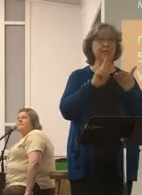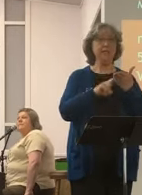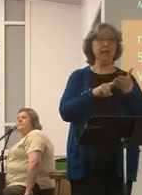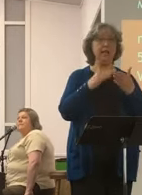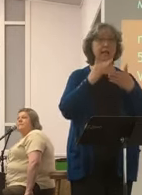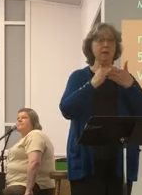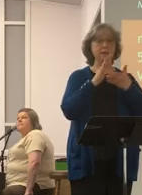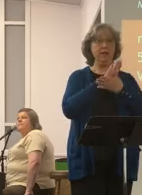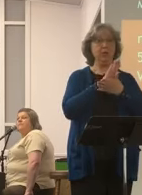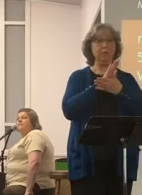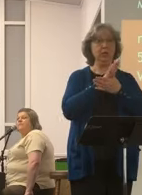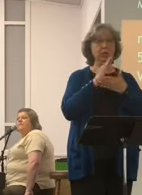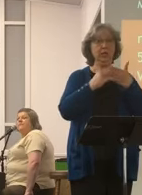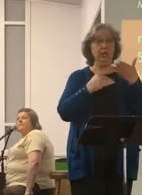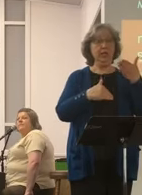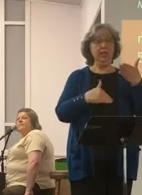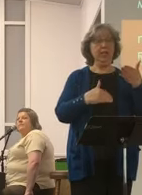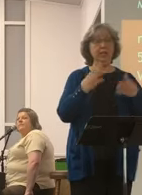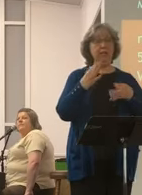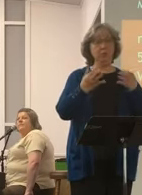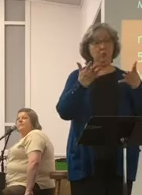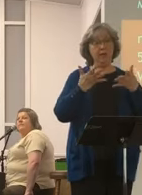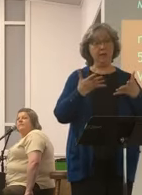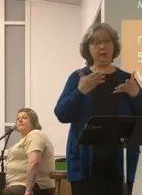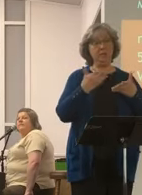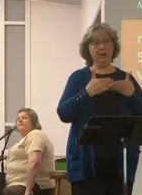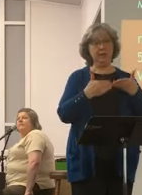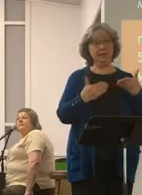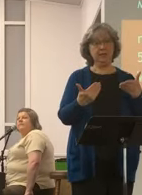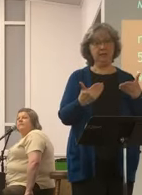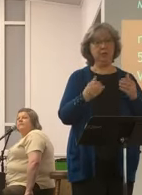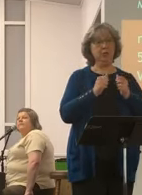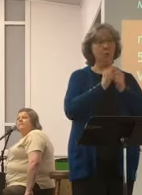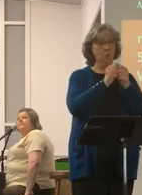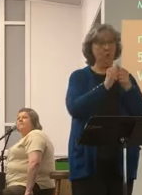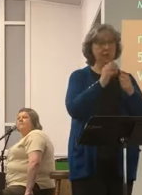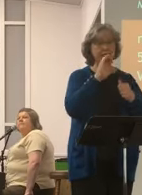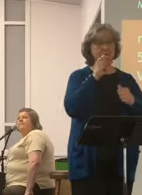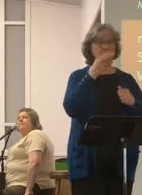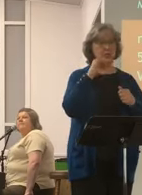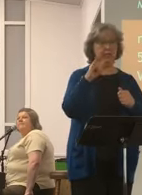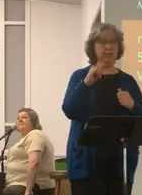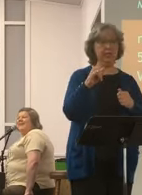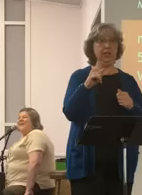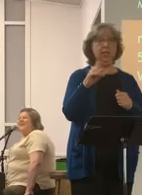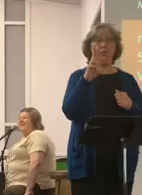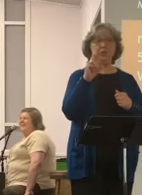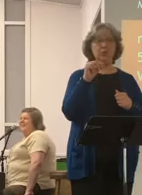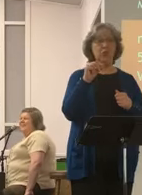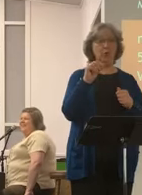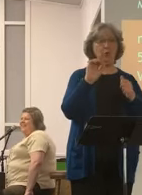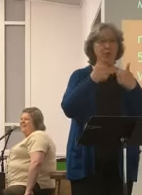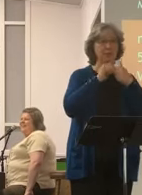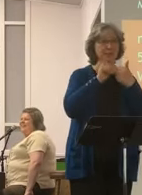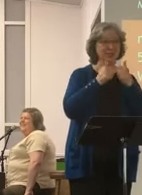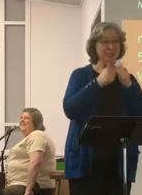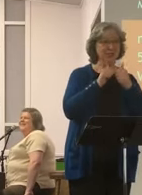right after service if you want to bring sides or chili. It's not a chili cook-off. There's no contest.